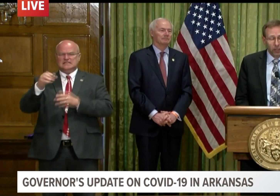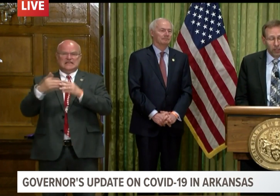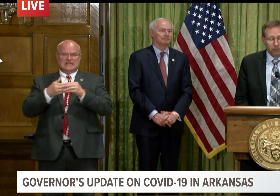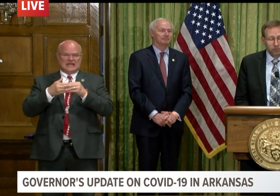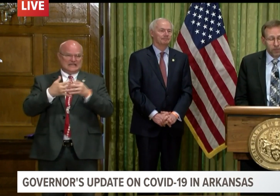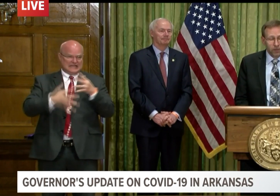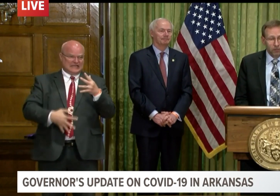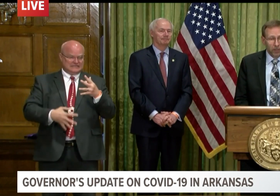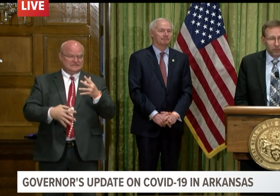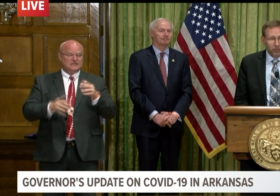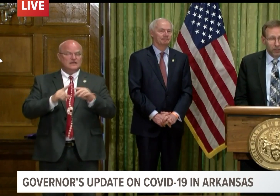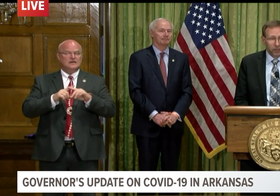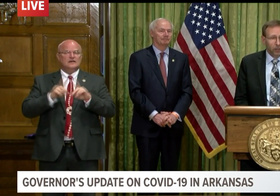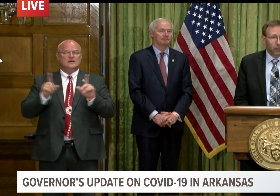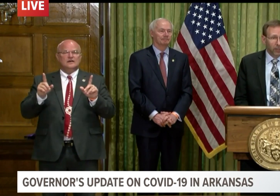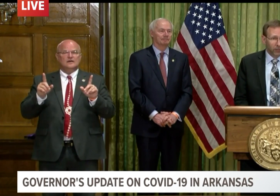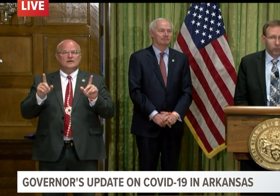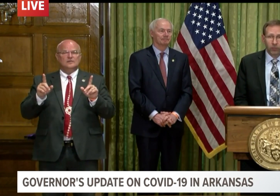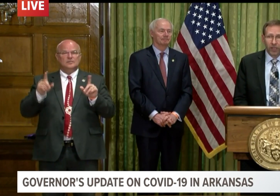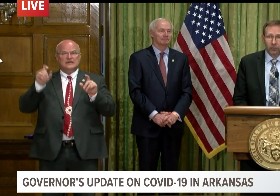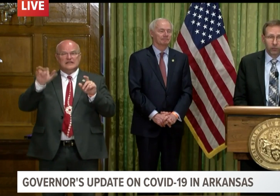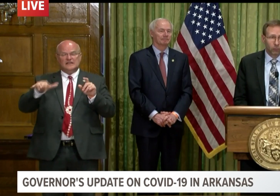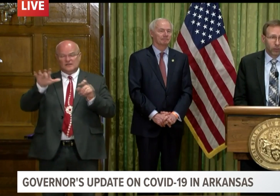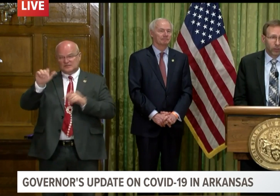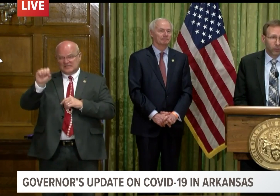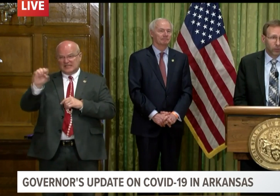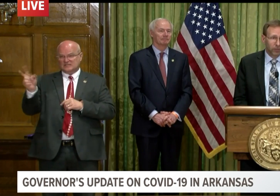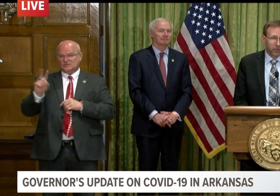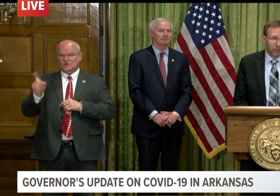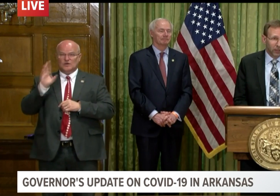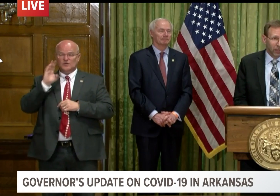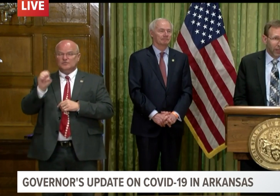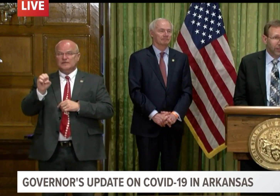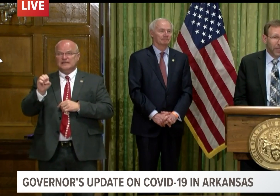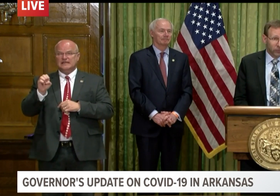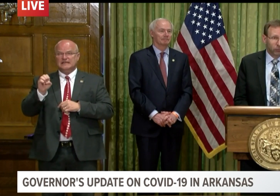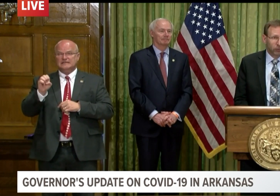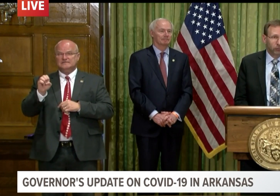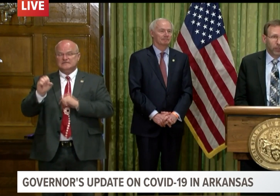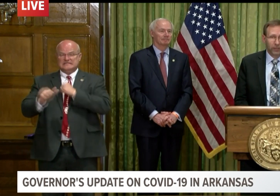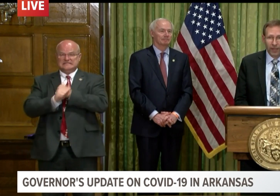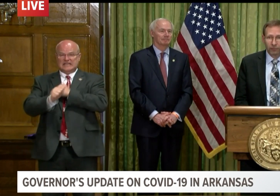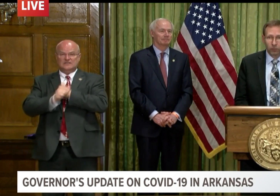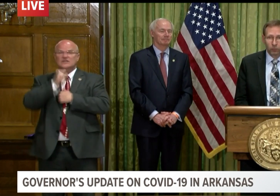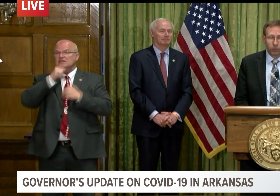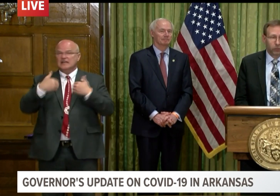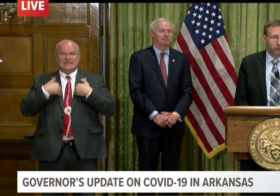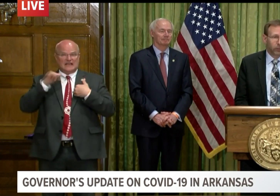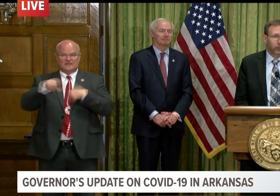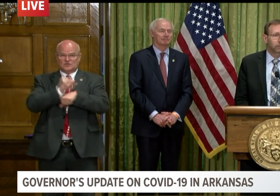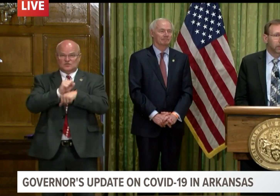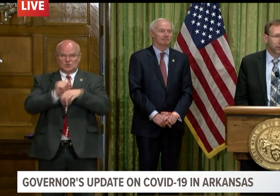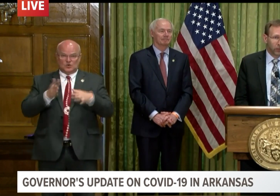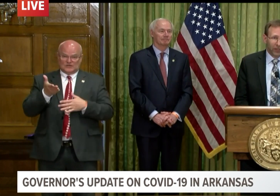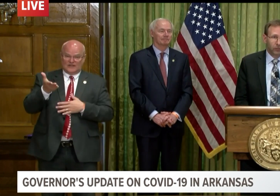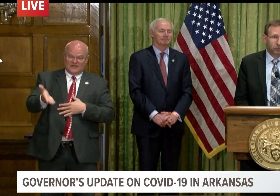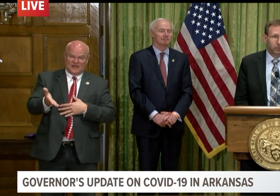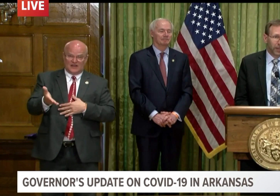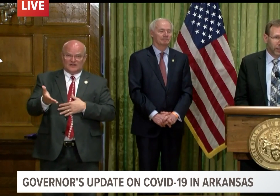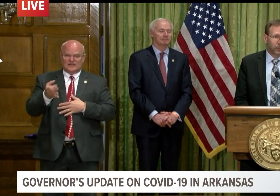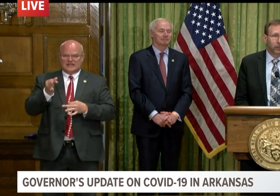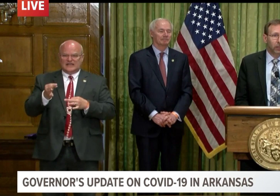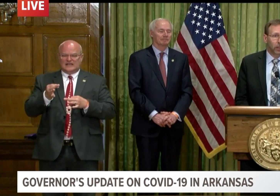that. But in those cases where it would be dangerous not to have those workers there, if